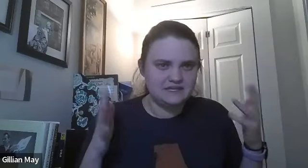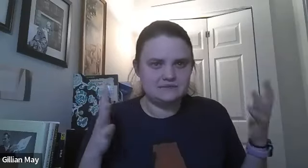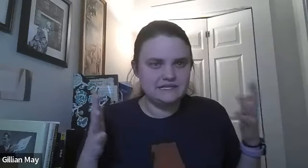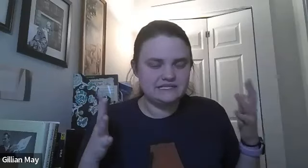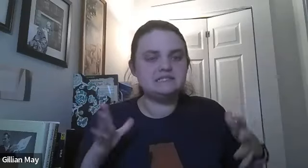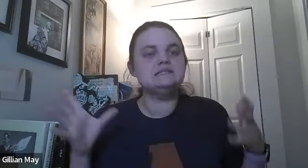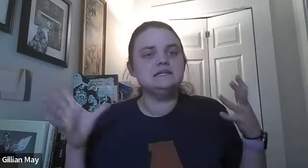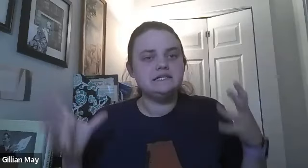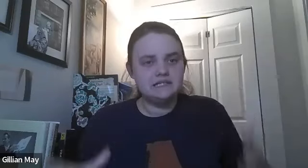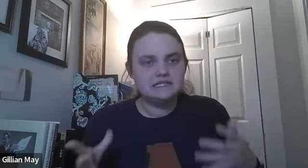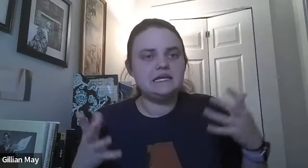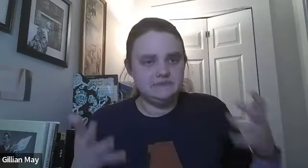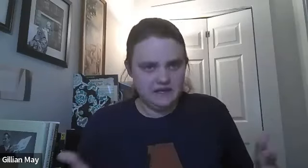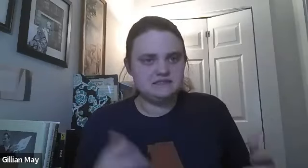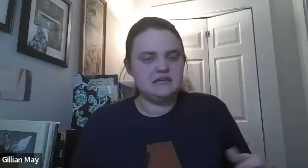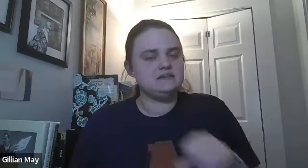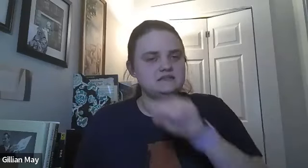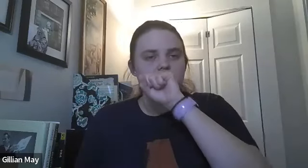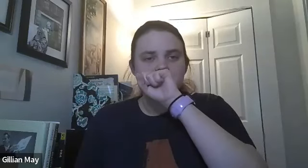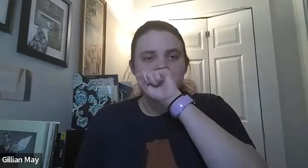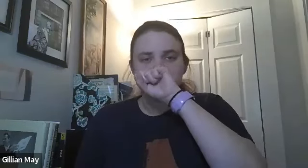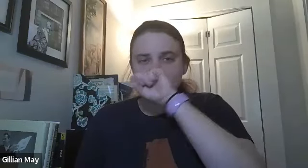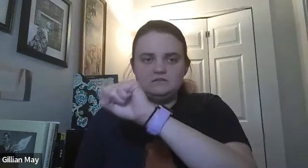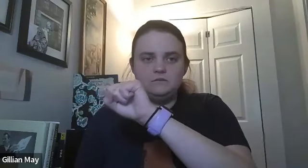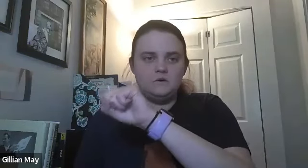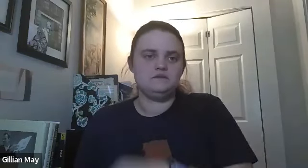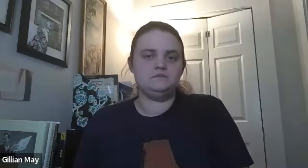It doesn't make sense. That's the ASL. This is one of them.